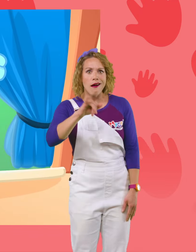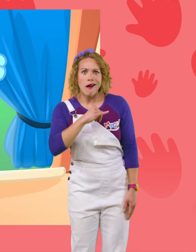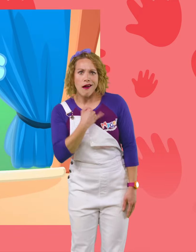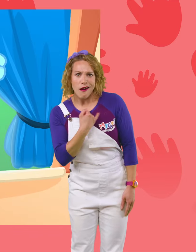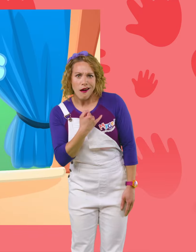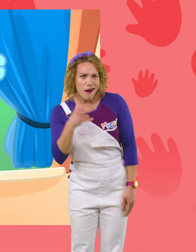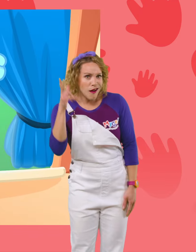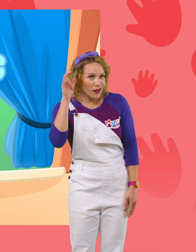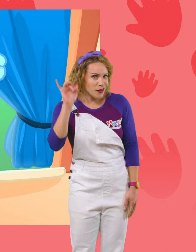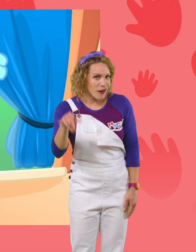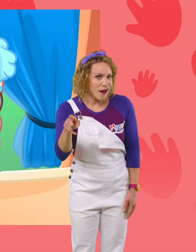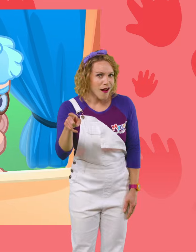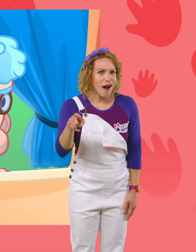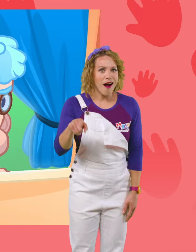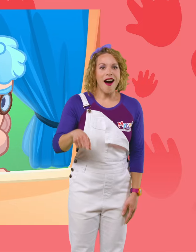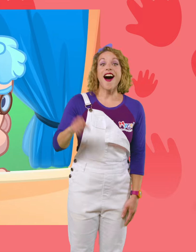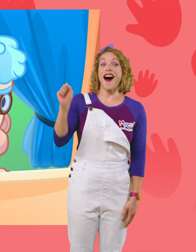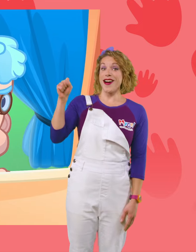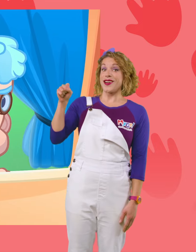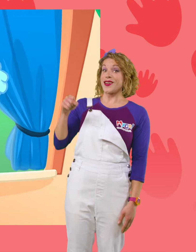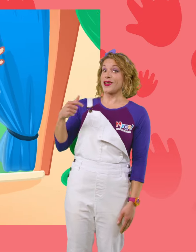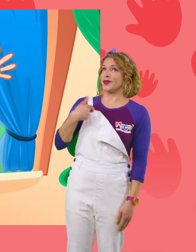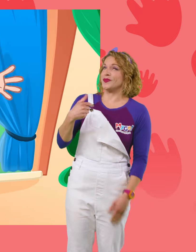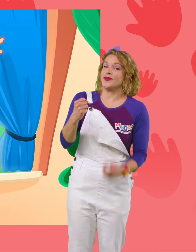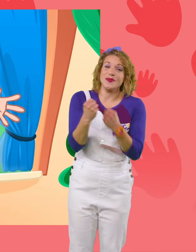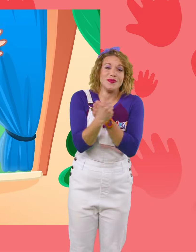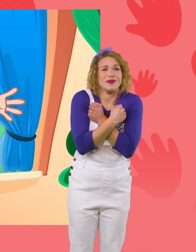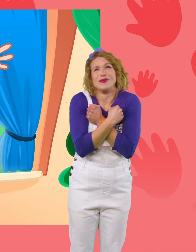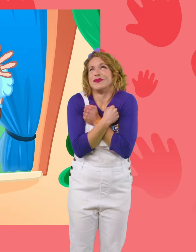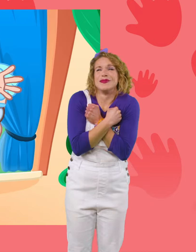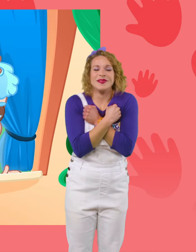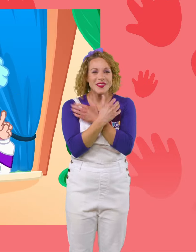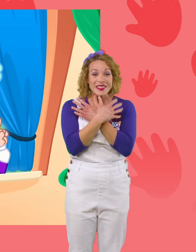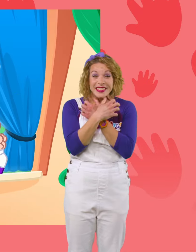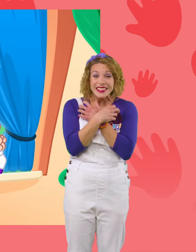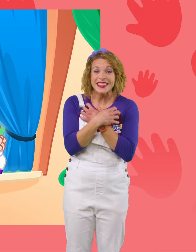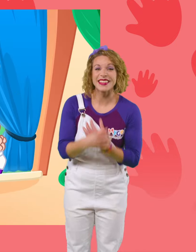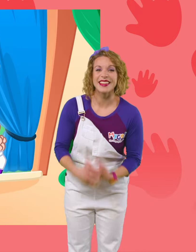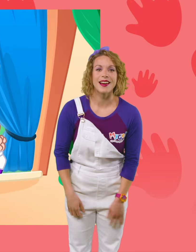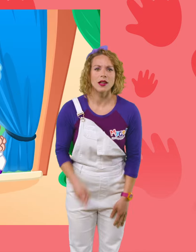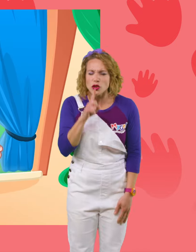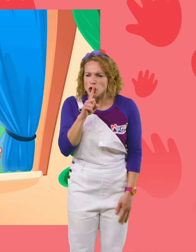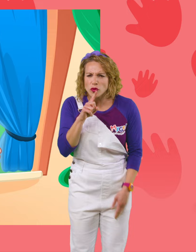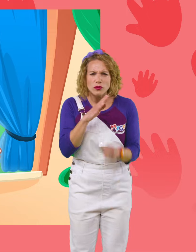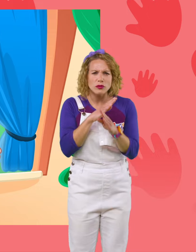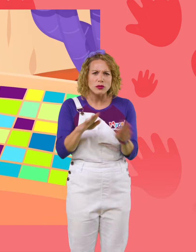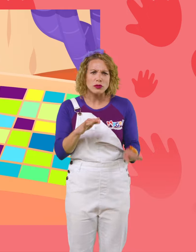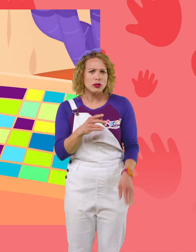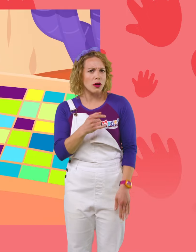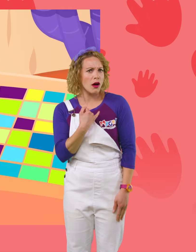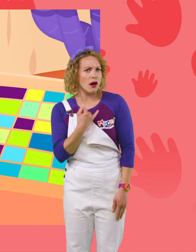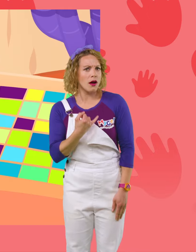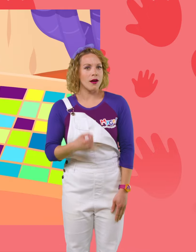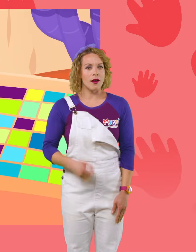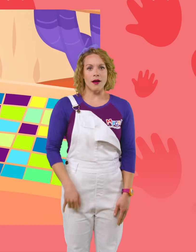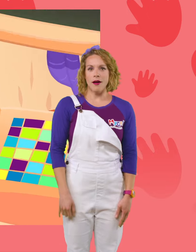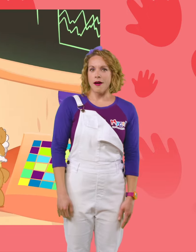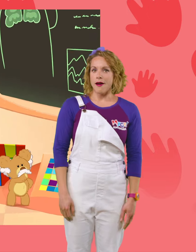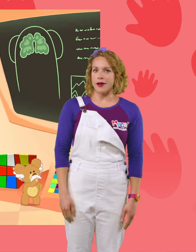Did you hear that yawn? Yeah, and I love teddy bears. Shh, quiet, yawn.